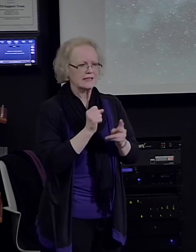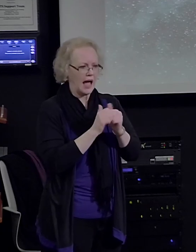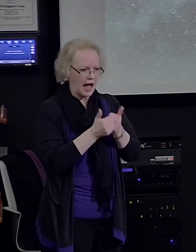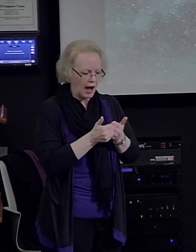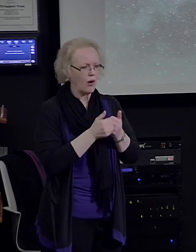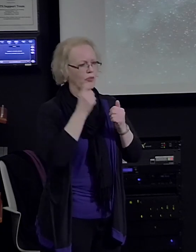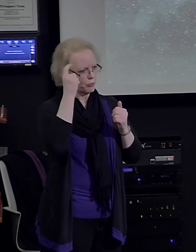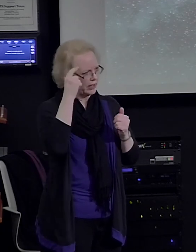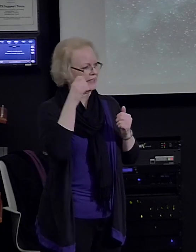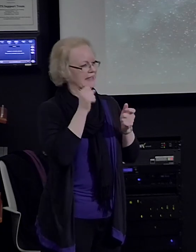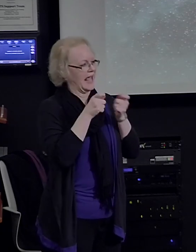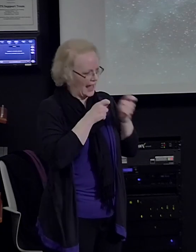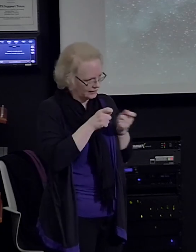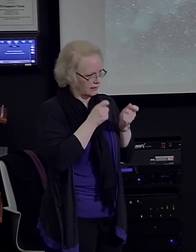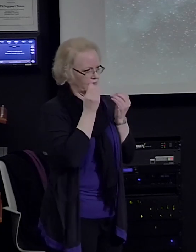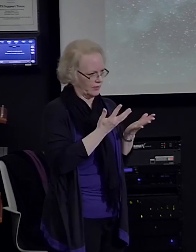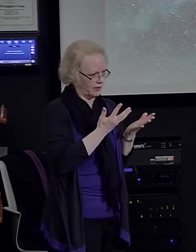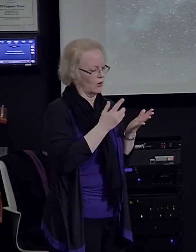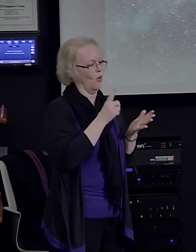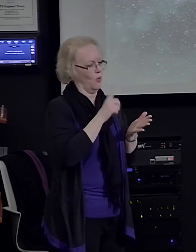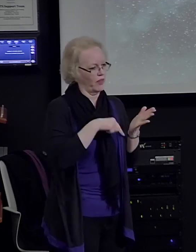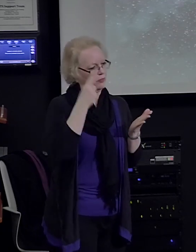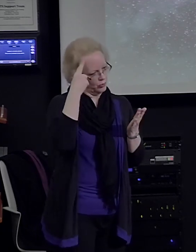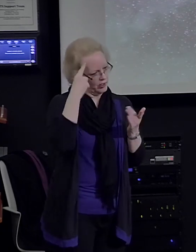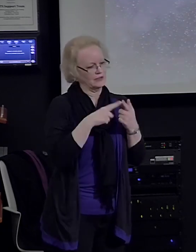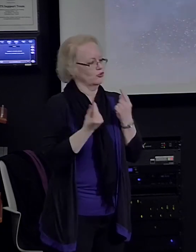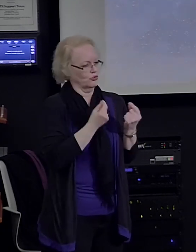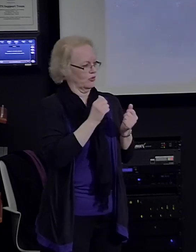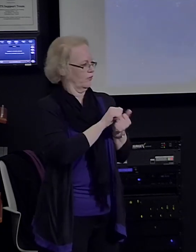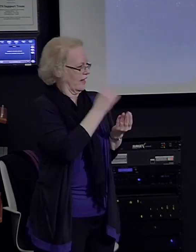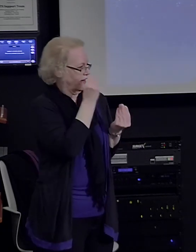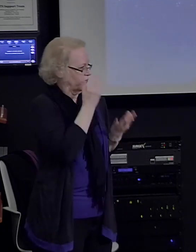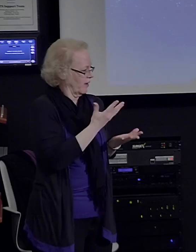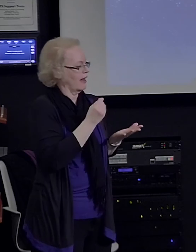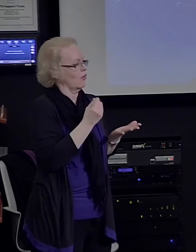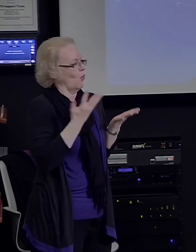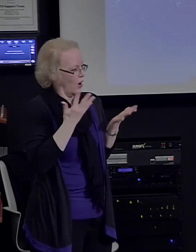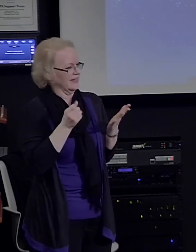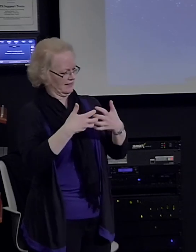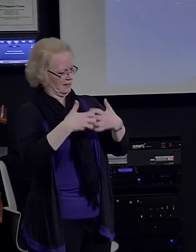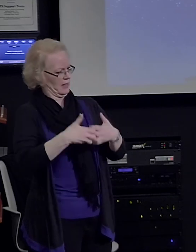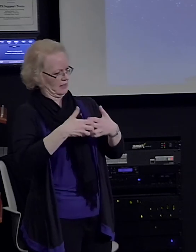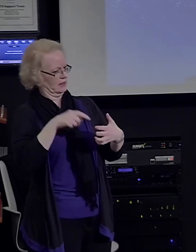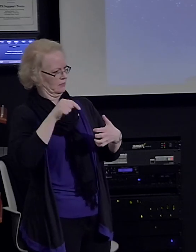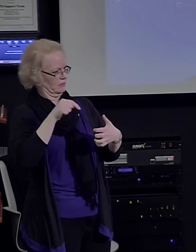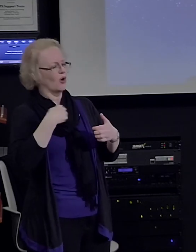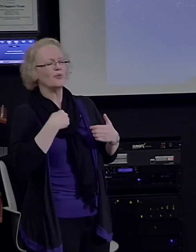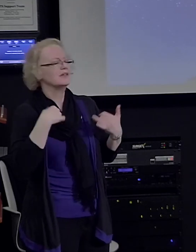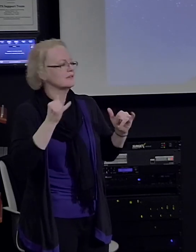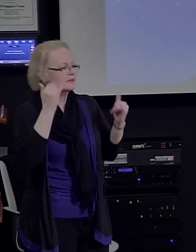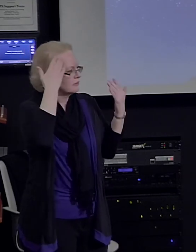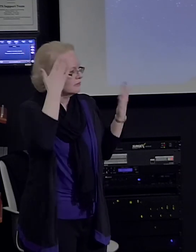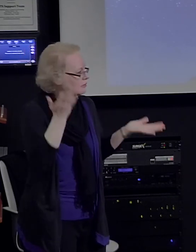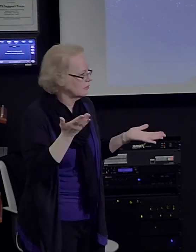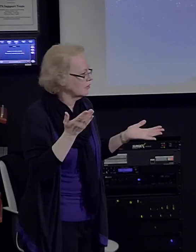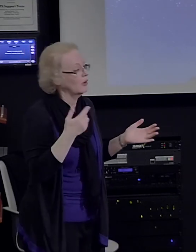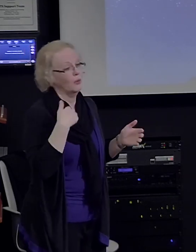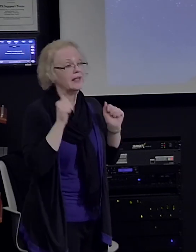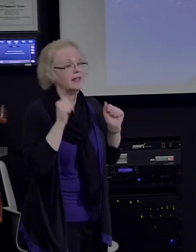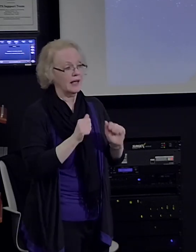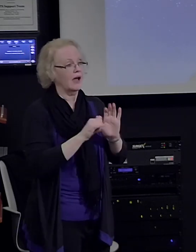information what it does with it and and what's the mechanism by which i mean we still don't really know we can identify